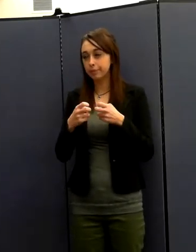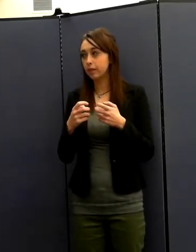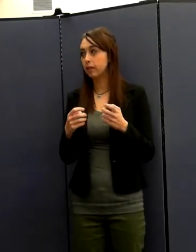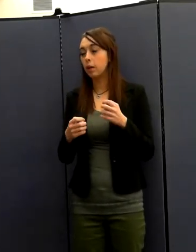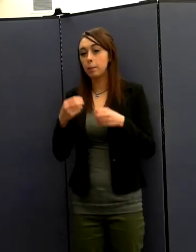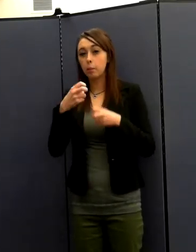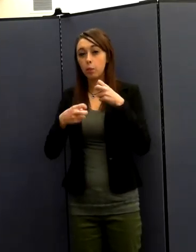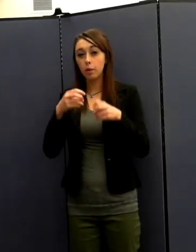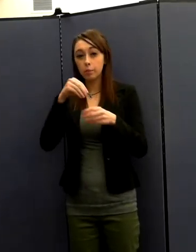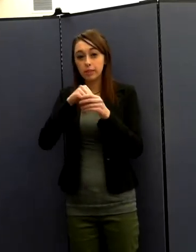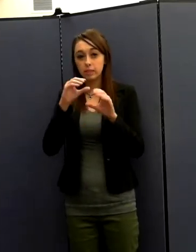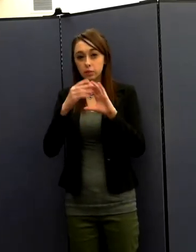They don't like Farmer Brown.